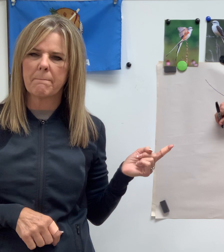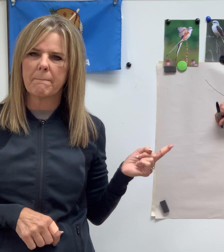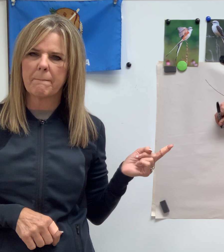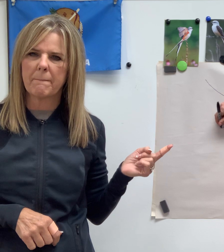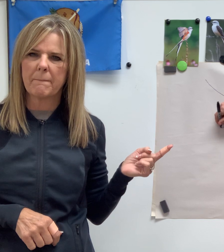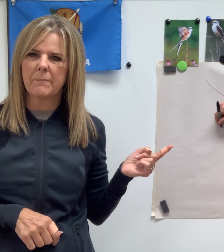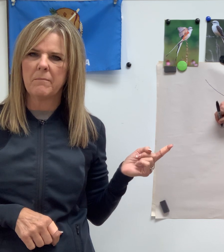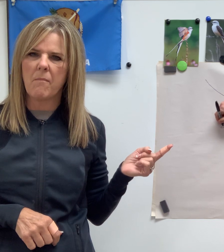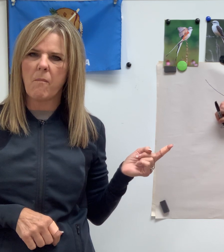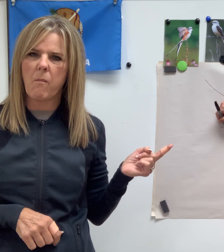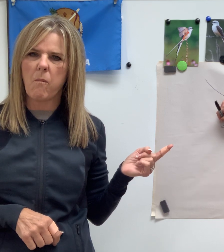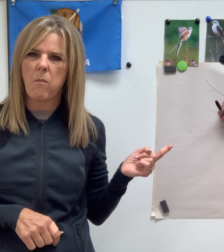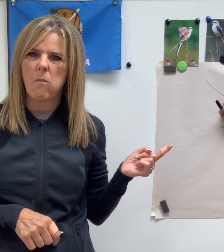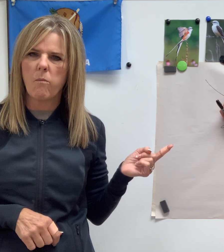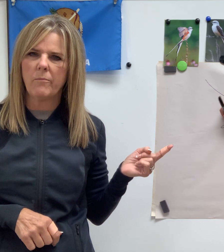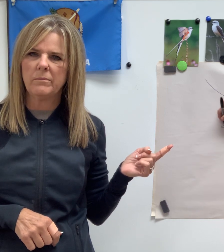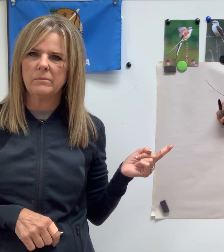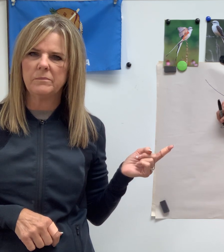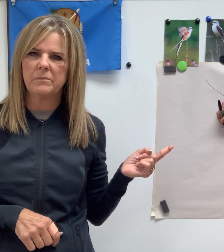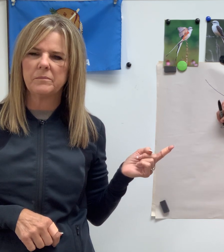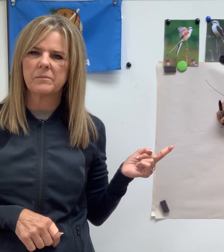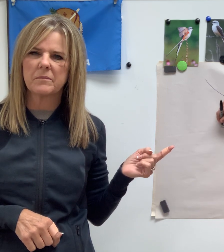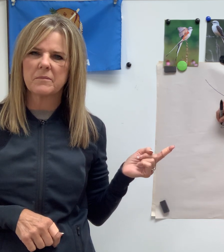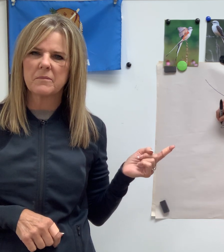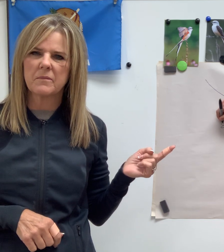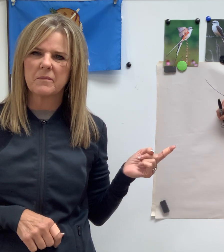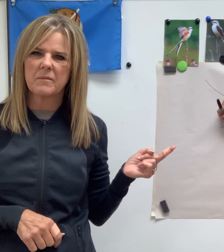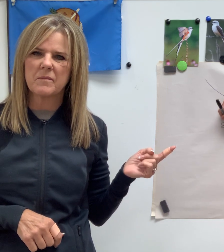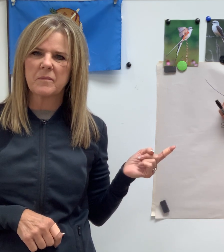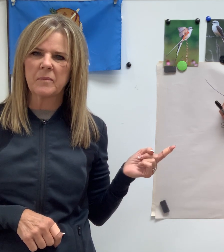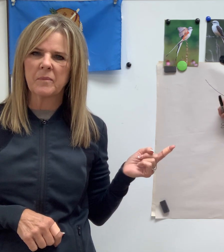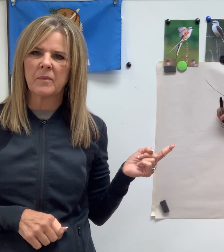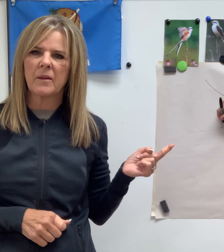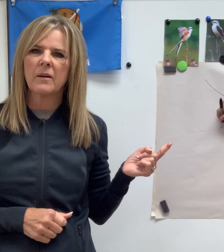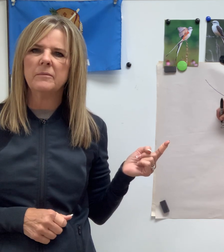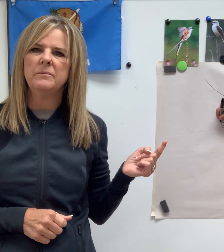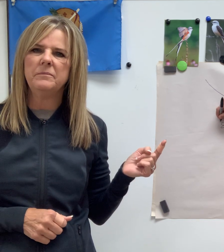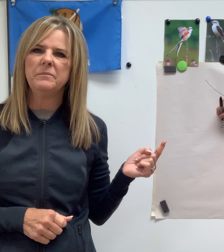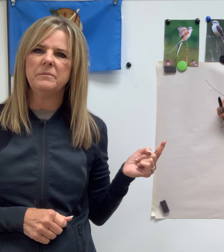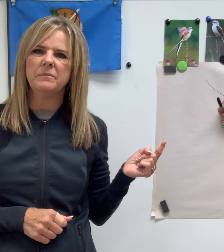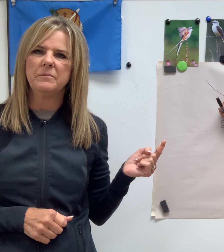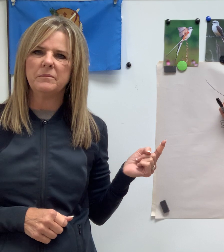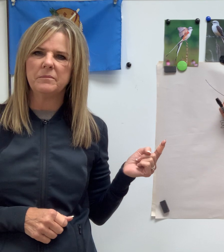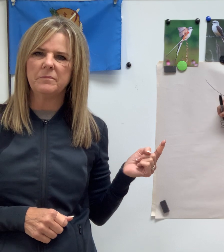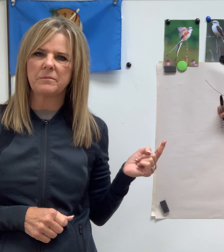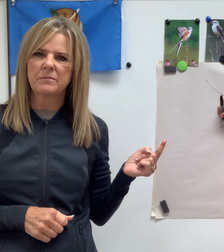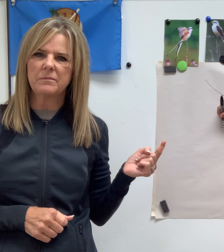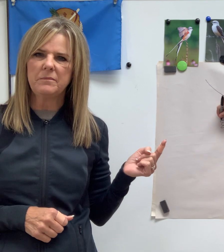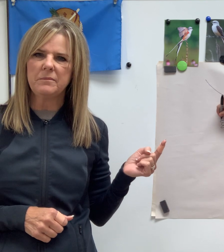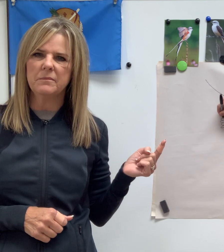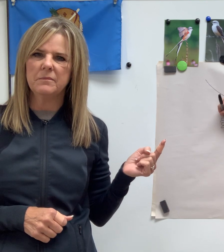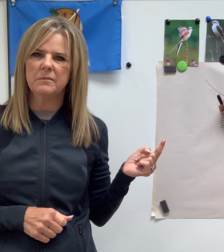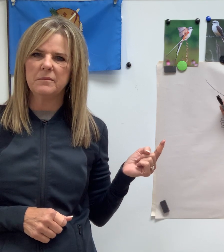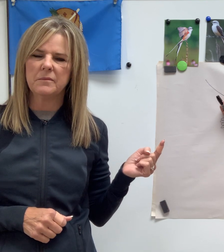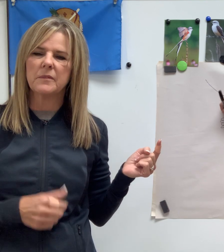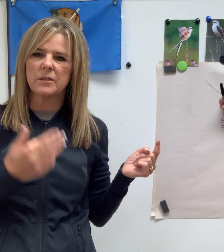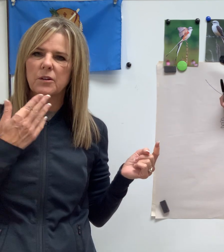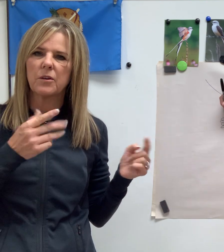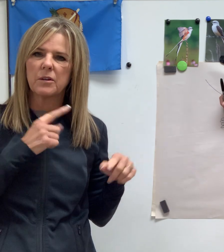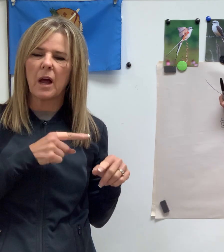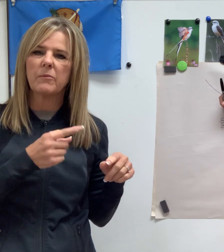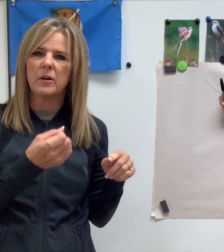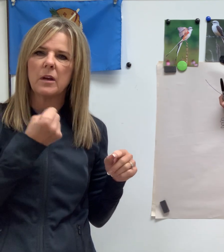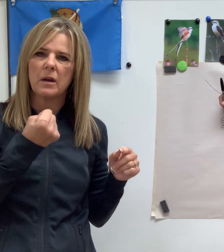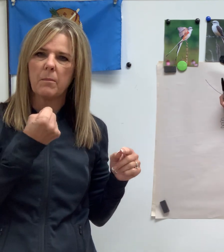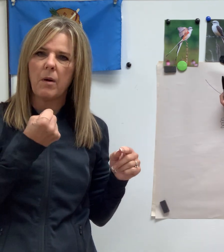to make longer, a little bit skinnier feathers. Taking your time. This is a good time if you need to